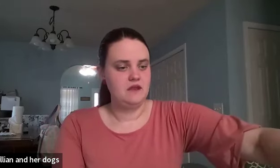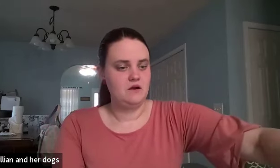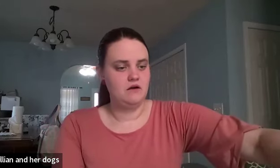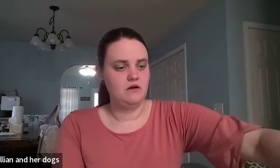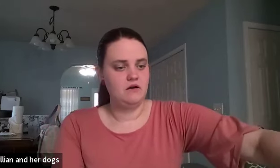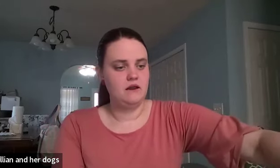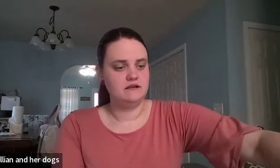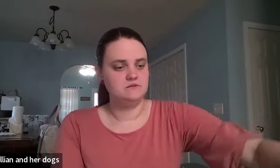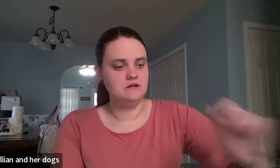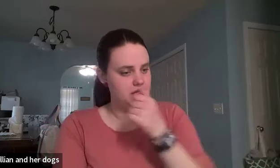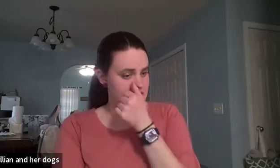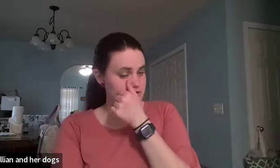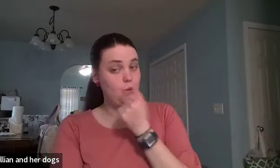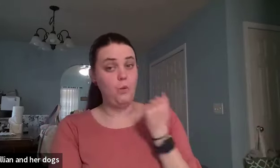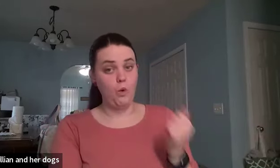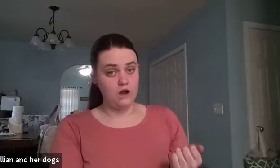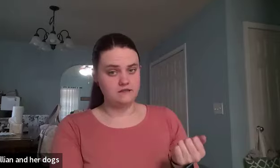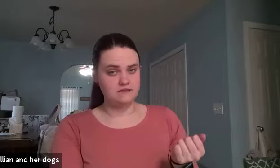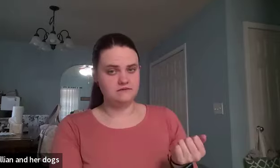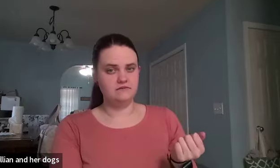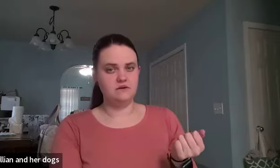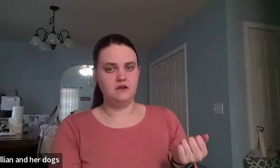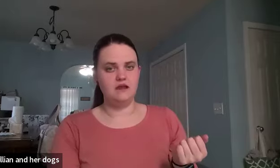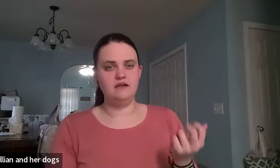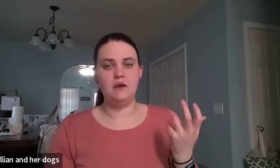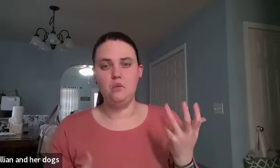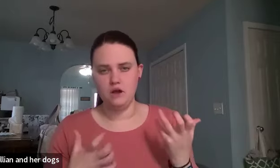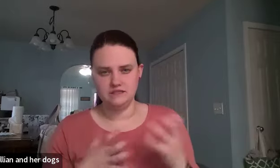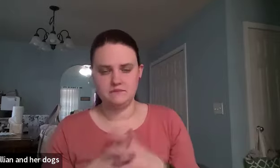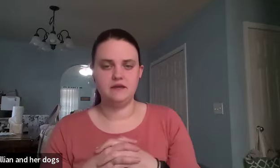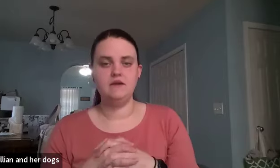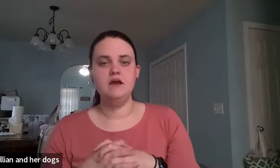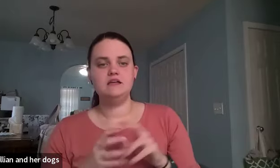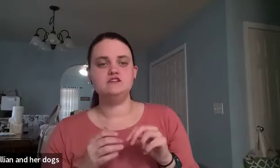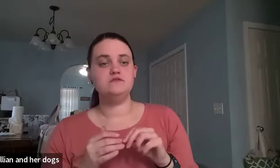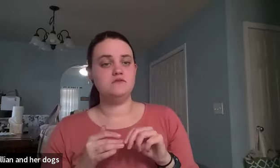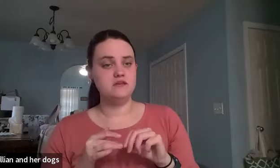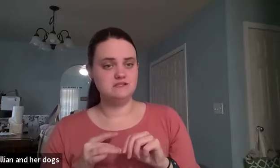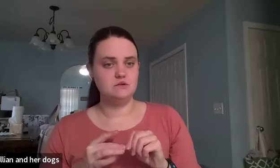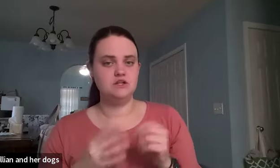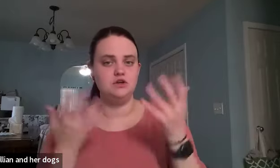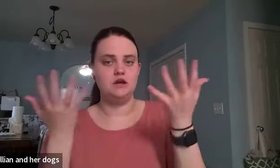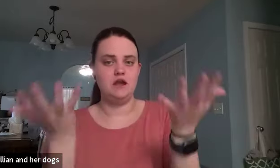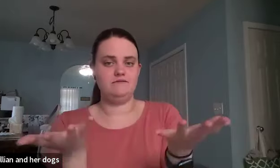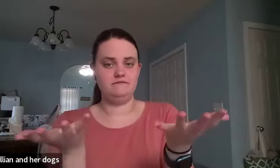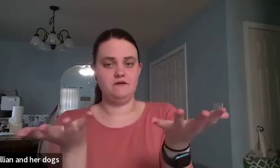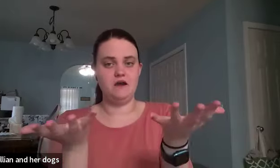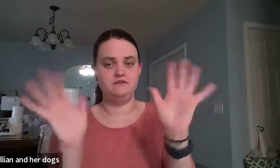Then our next one is want. Okay, like I want something. And so for this one, you're going to have